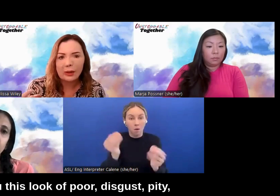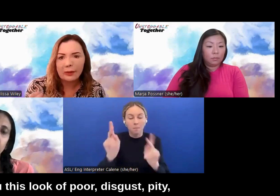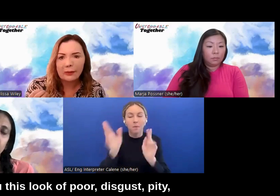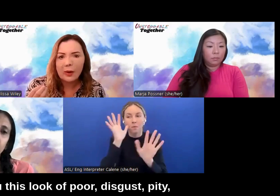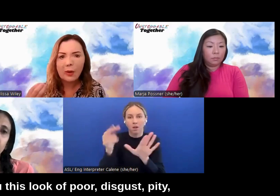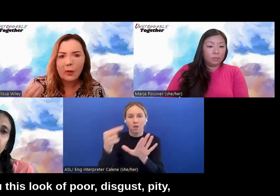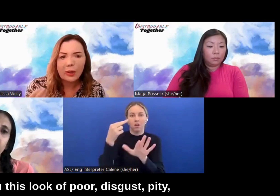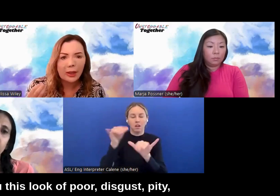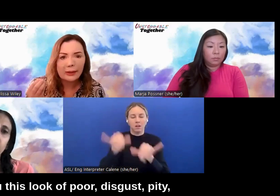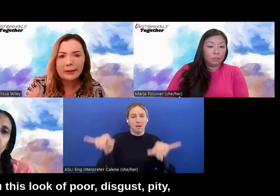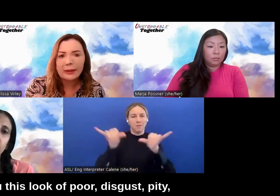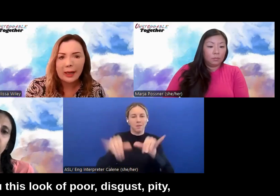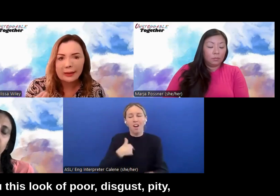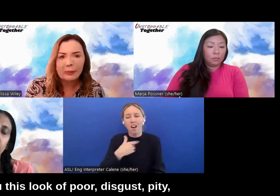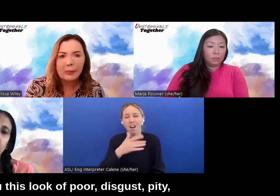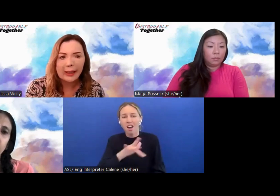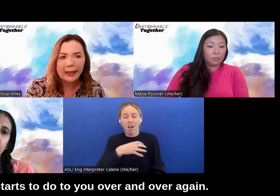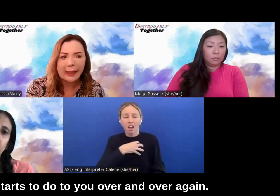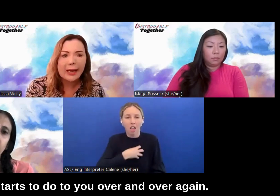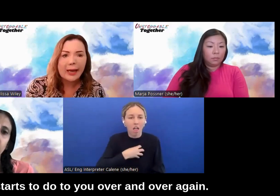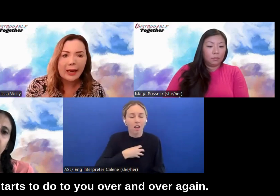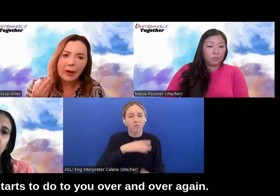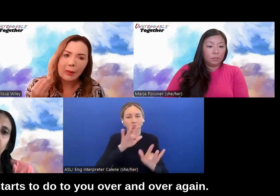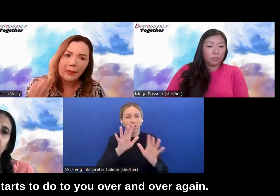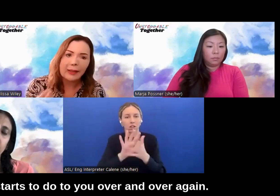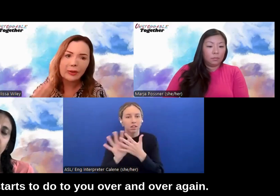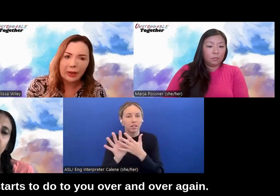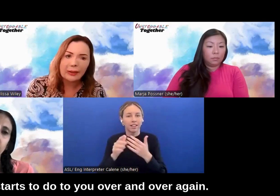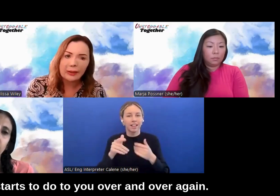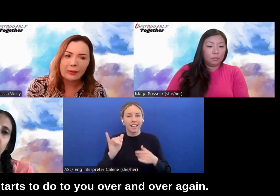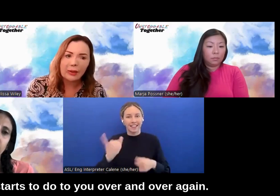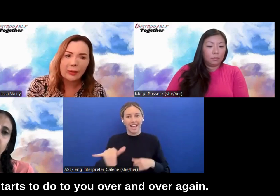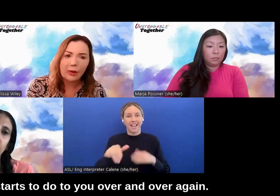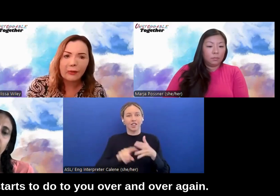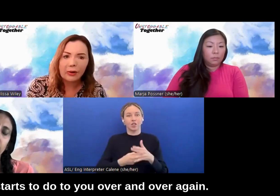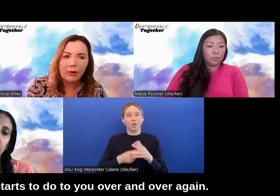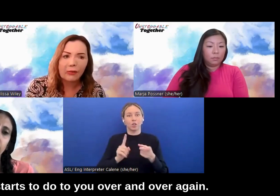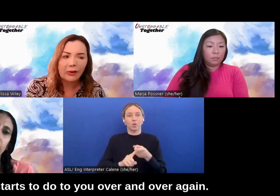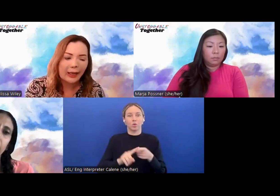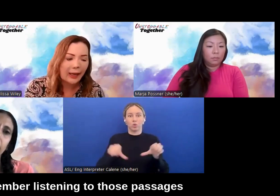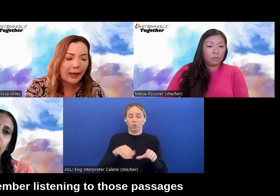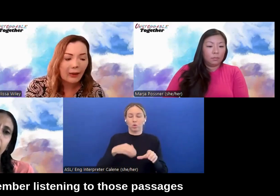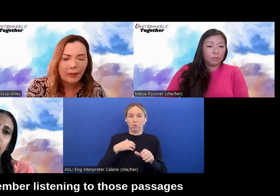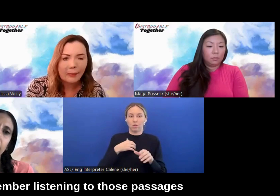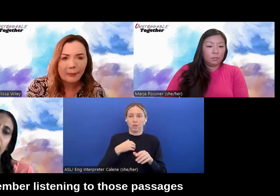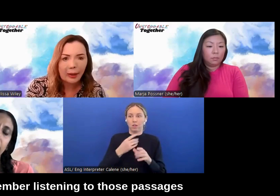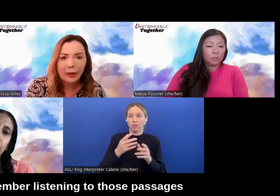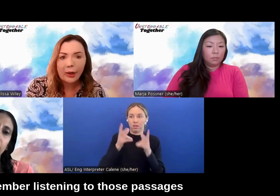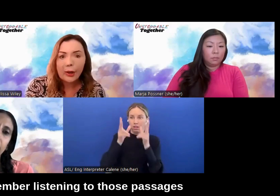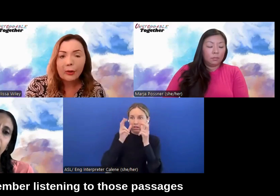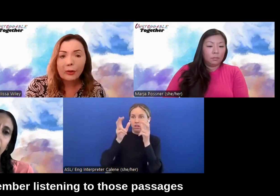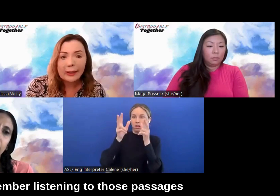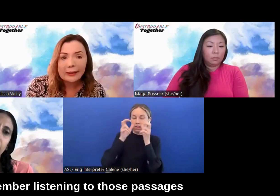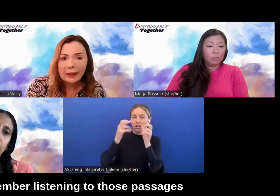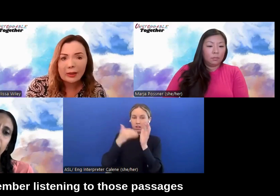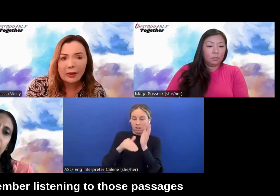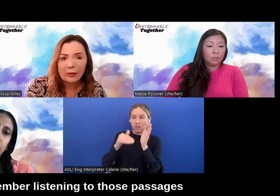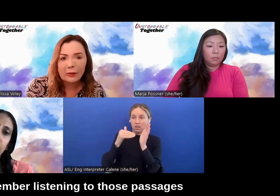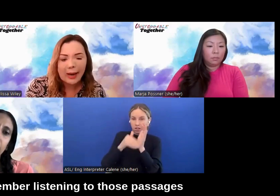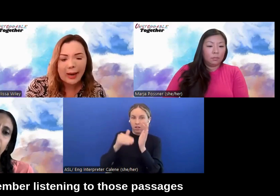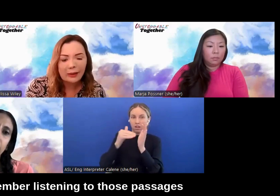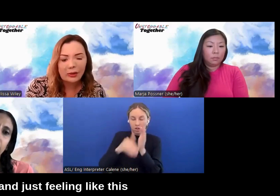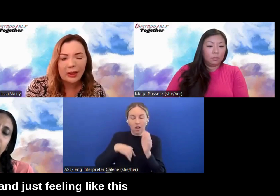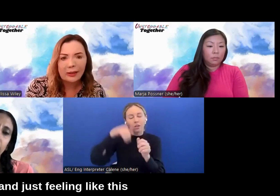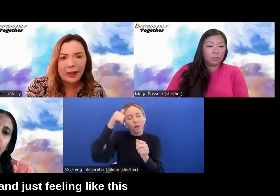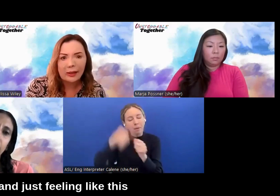this look of horror, disgust, pity, and what that starts to do to you over and over again. And I remember listening to